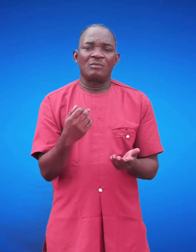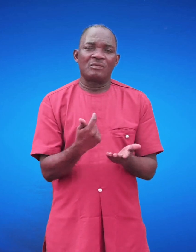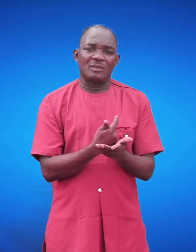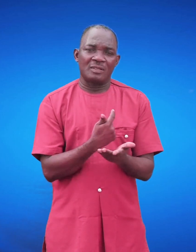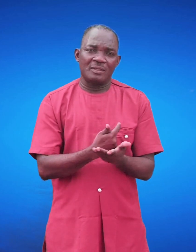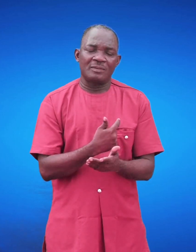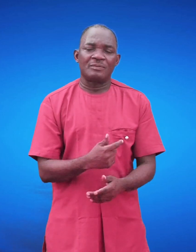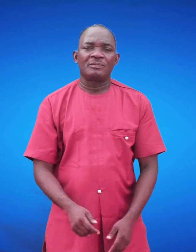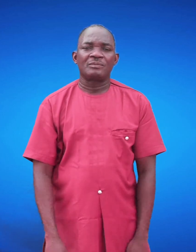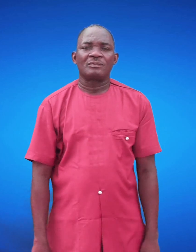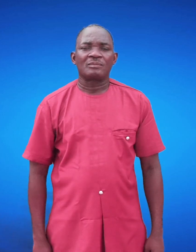Ghana.